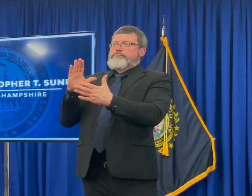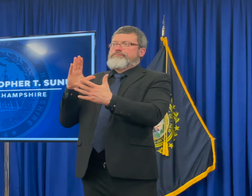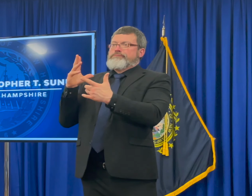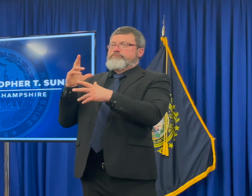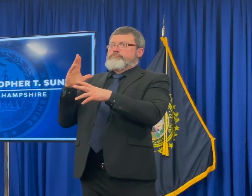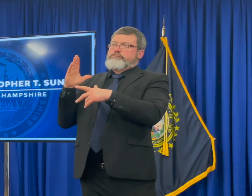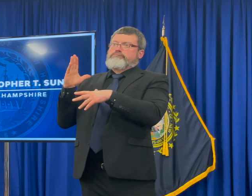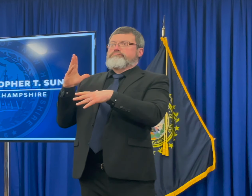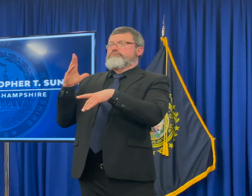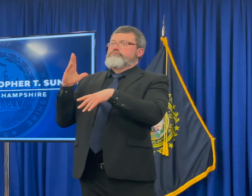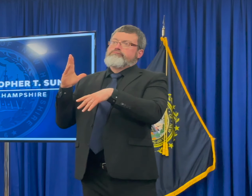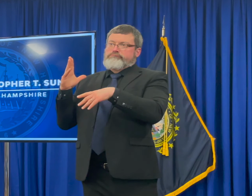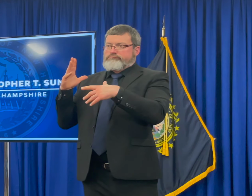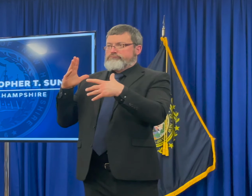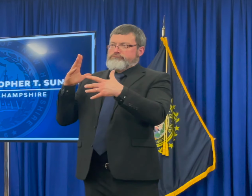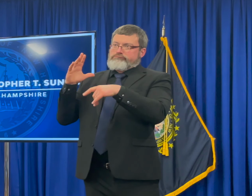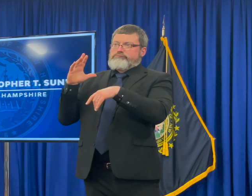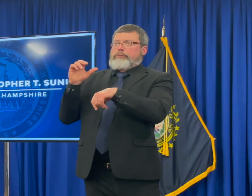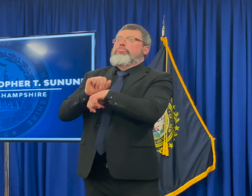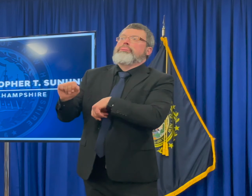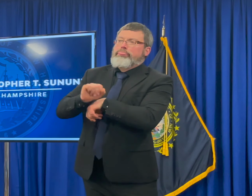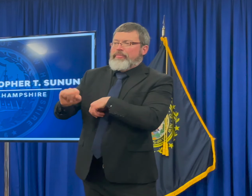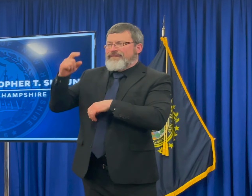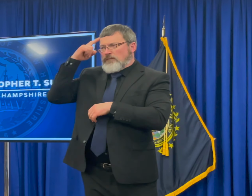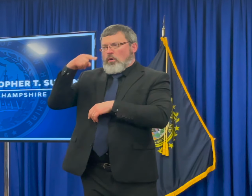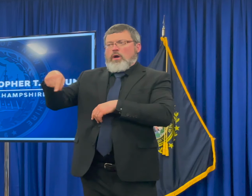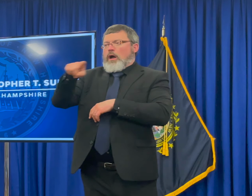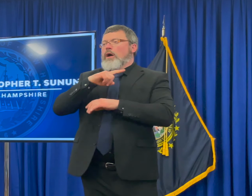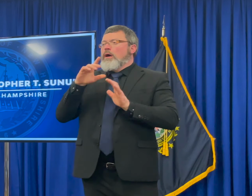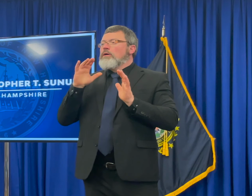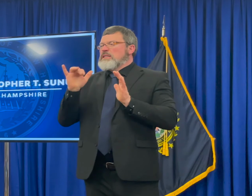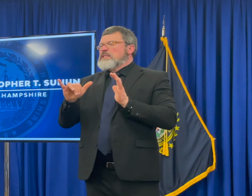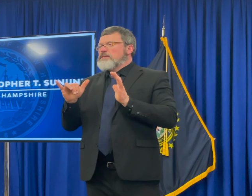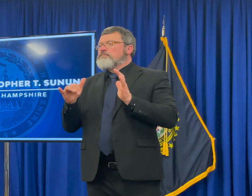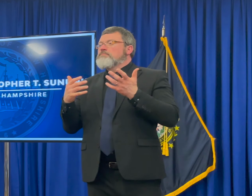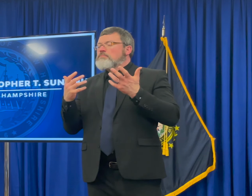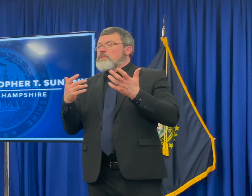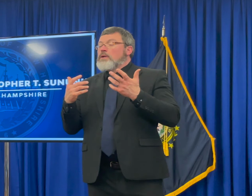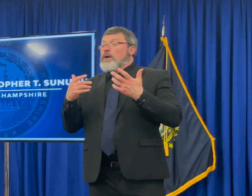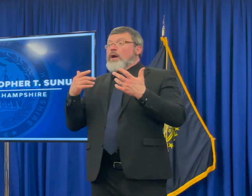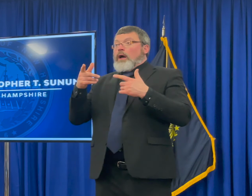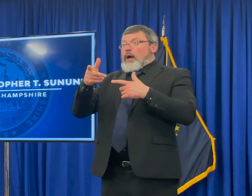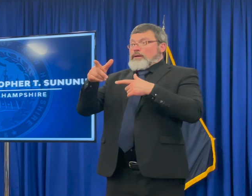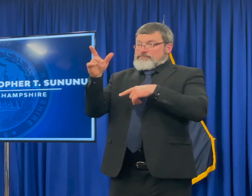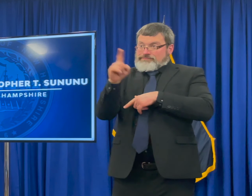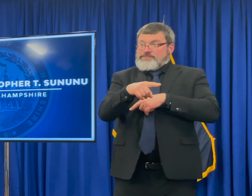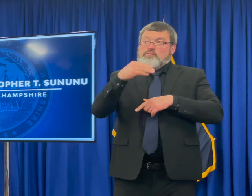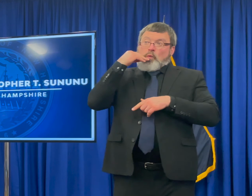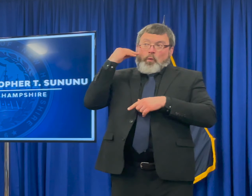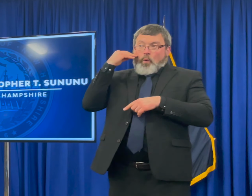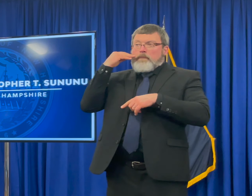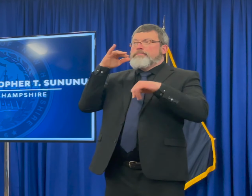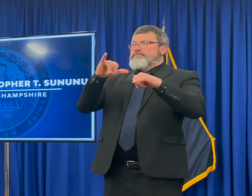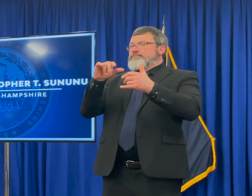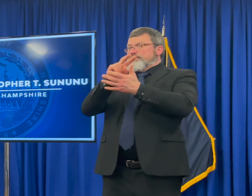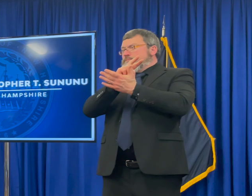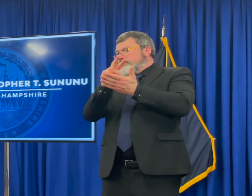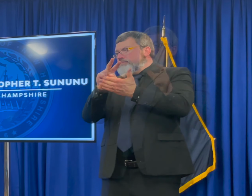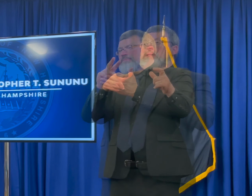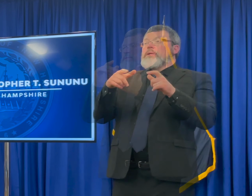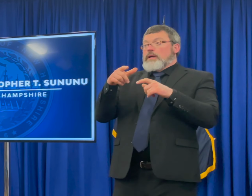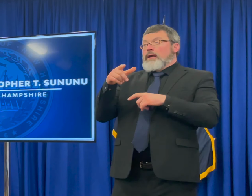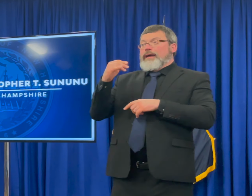being isolated, and as a result, more people are being identified as close contacts to someone with COVID-19 and are required to